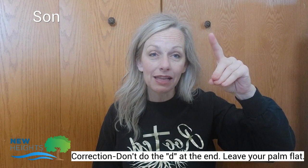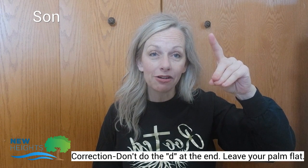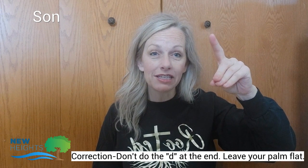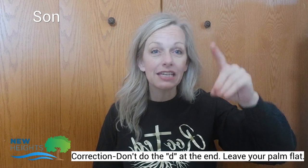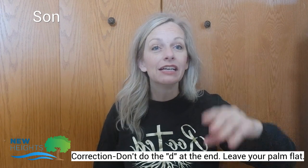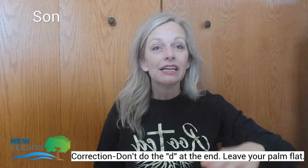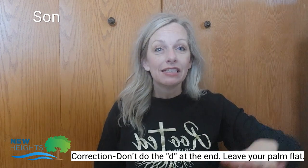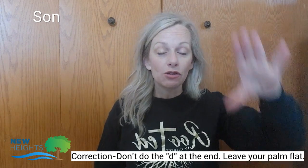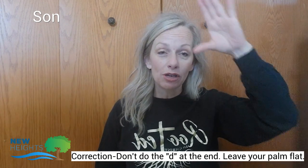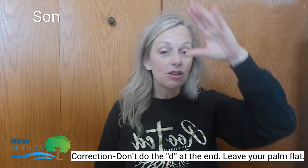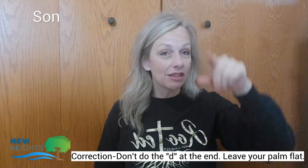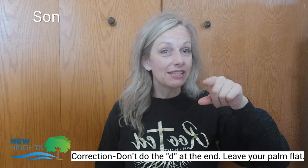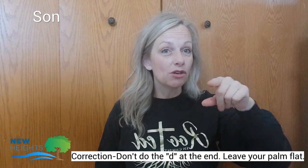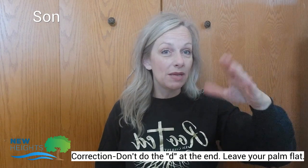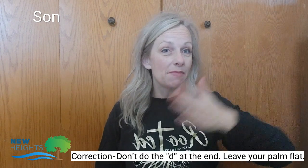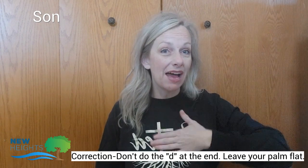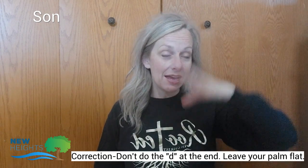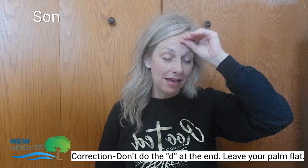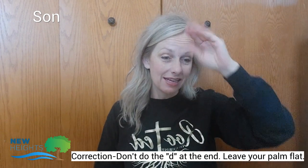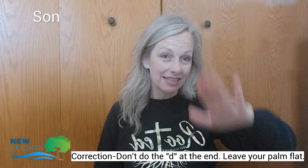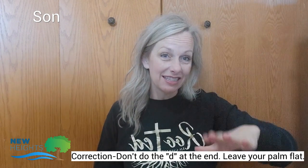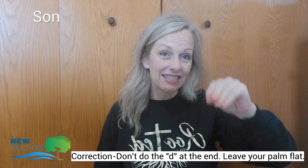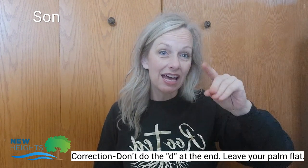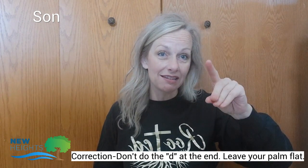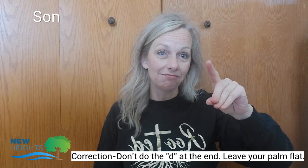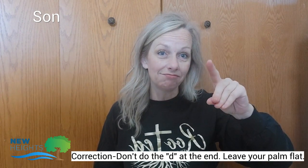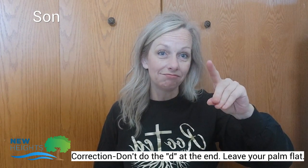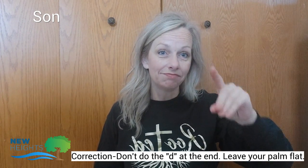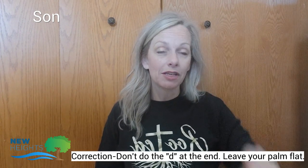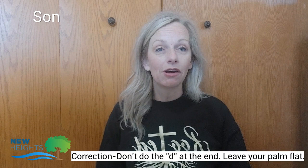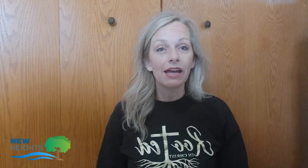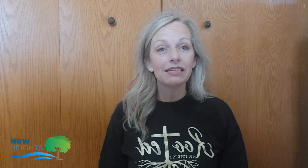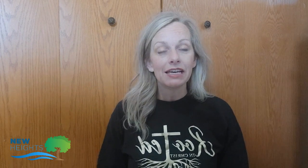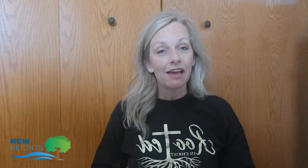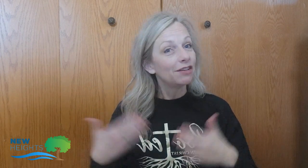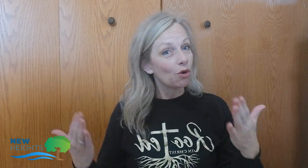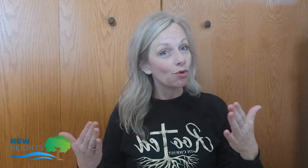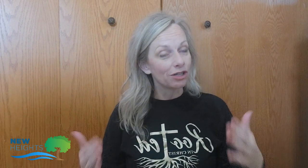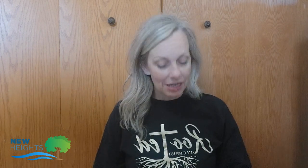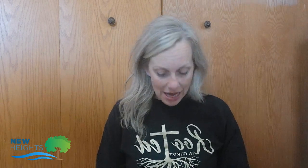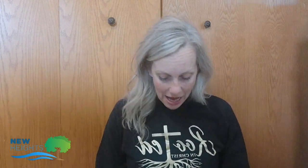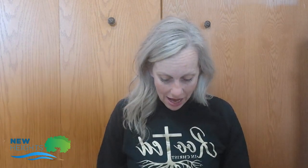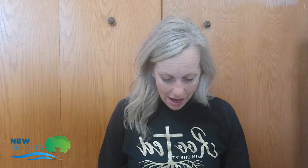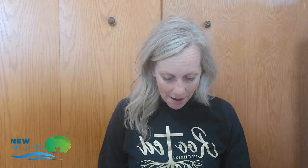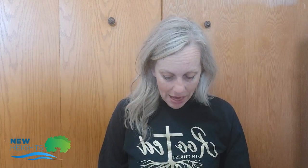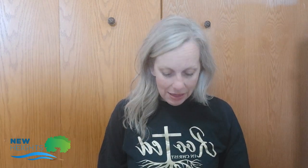letter D. So this could be my son, all right, if he's older. And then we